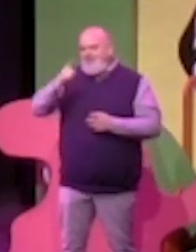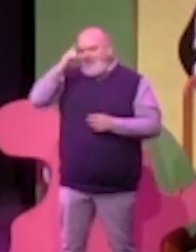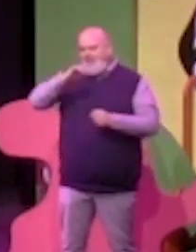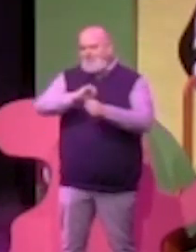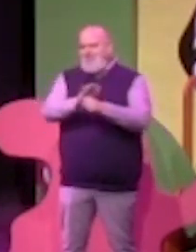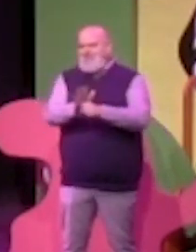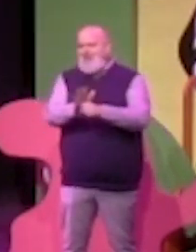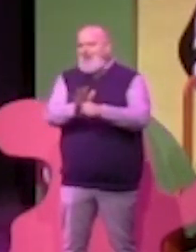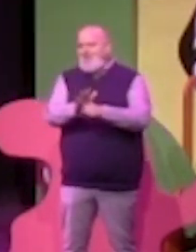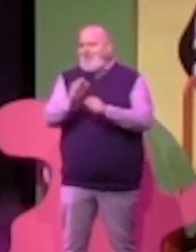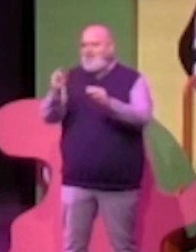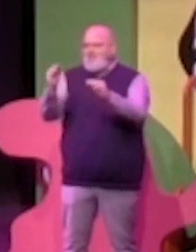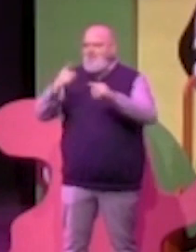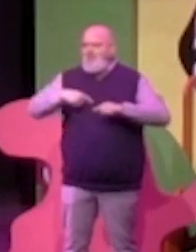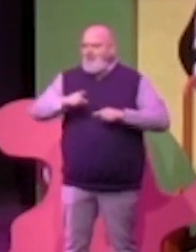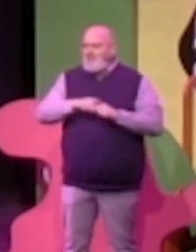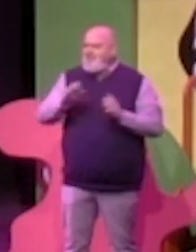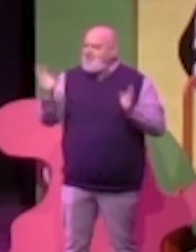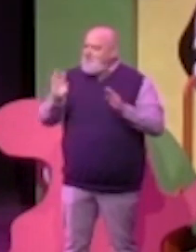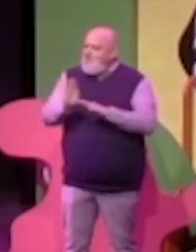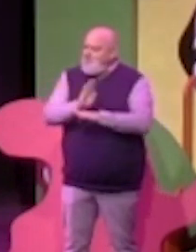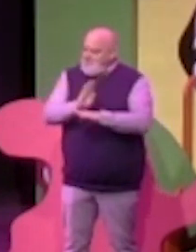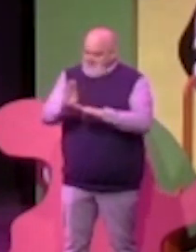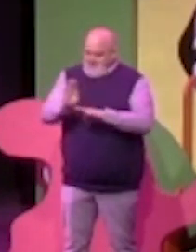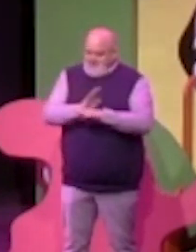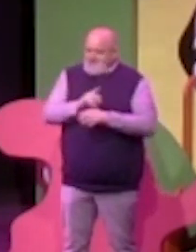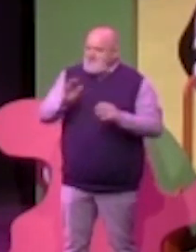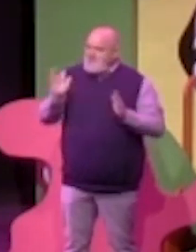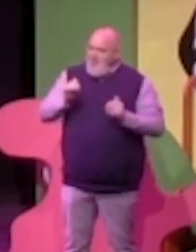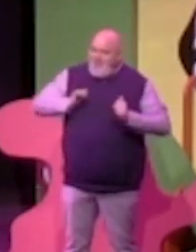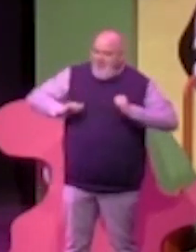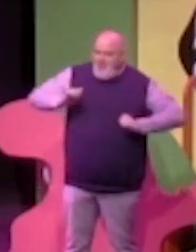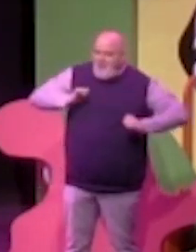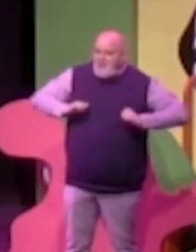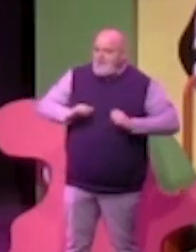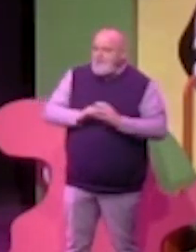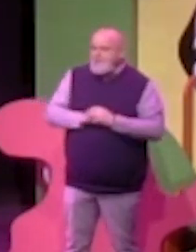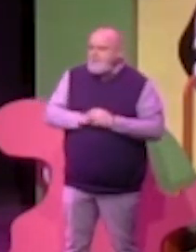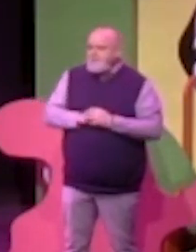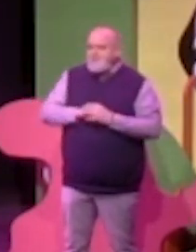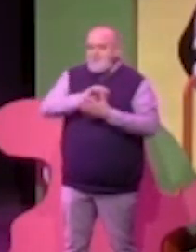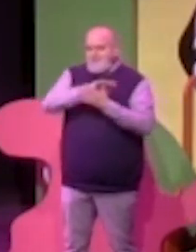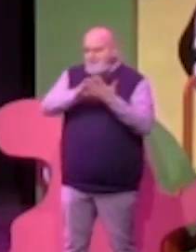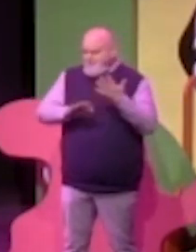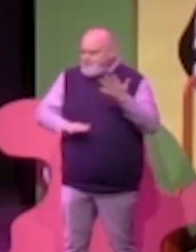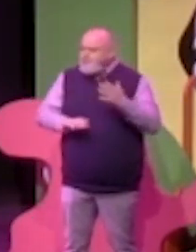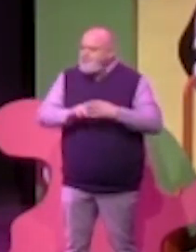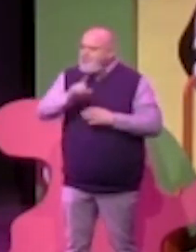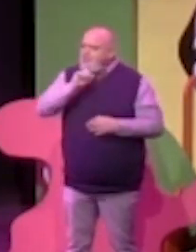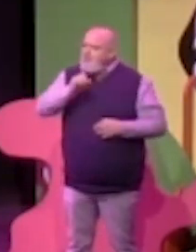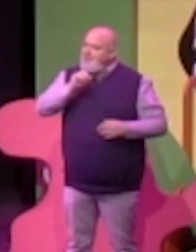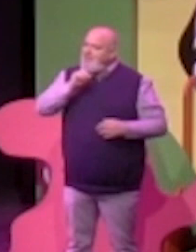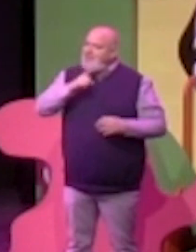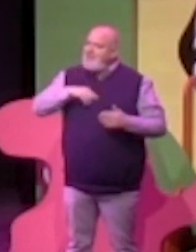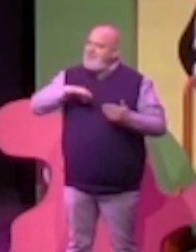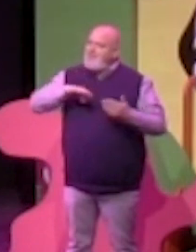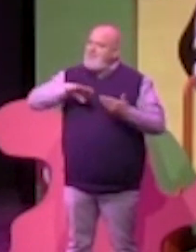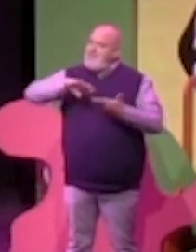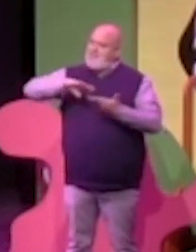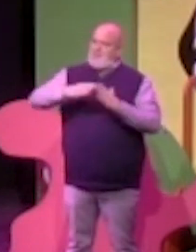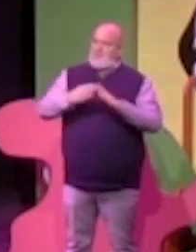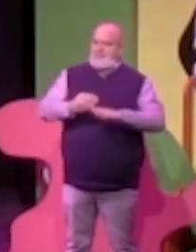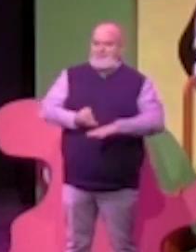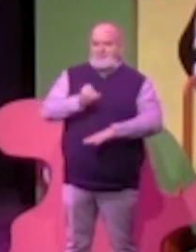us that small businesses, small theaters, etc., really are community